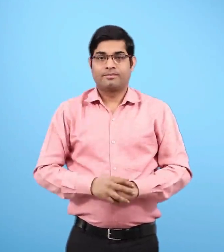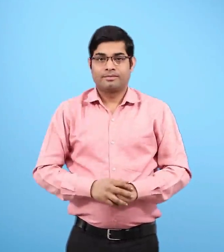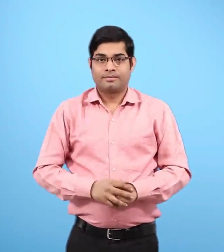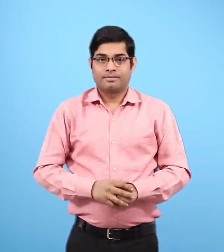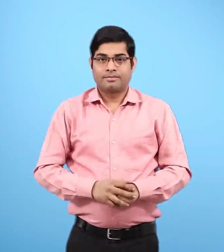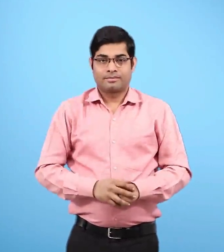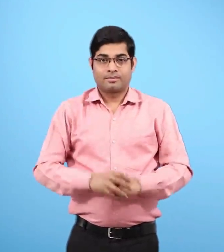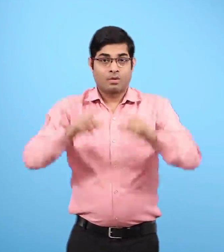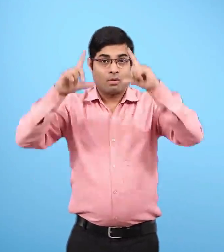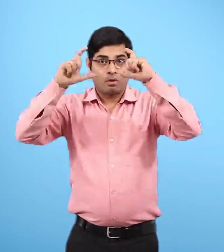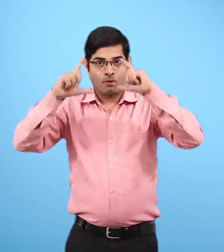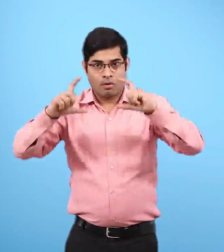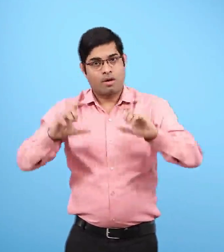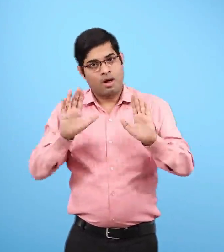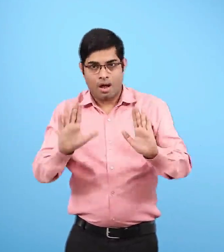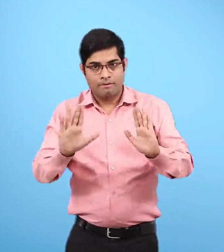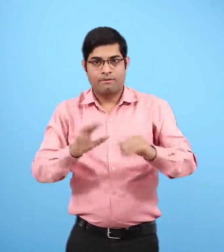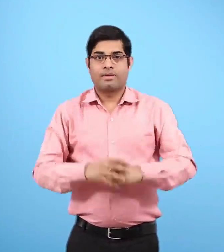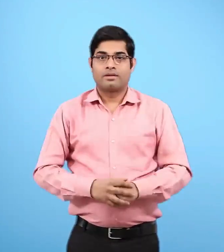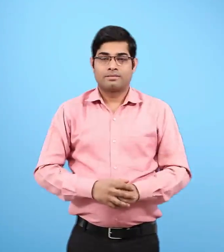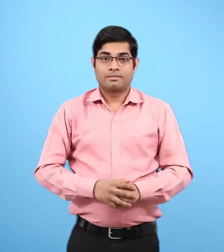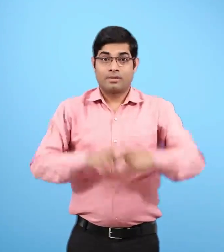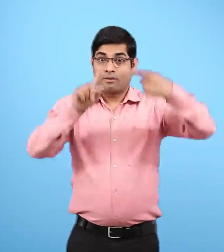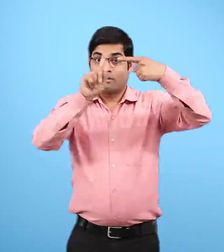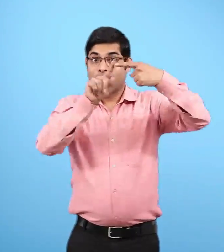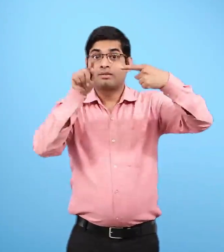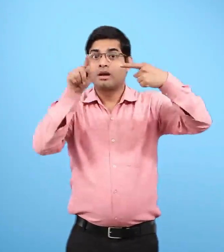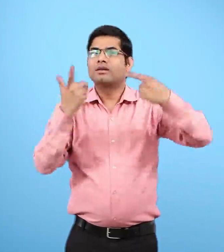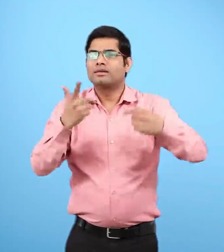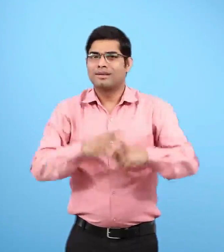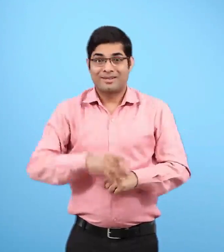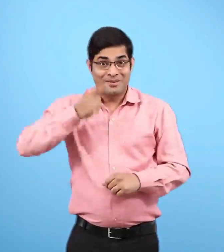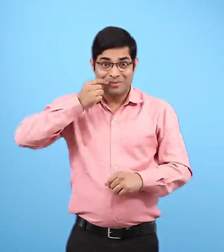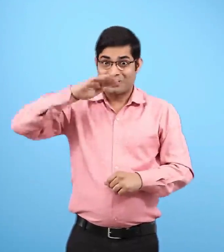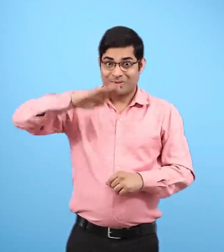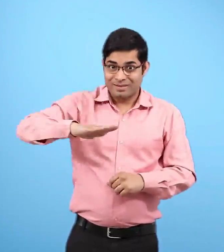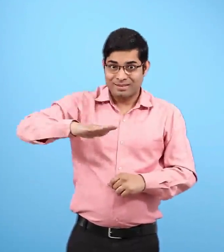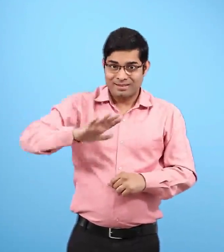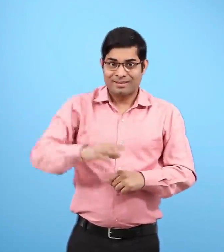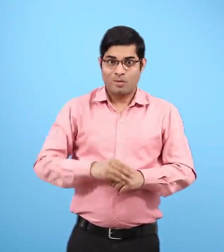parts. Each part has a picture. Part 1 picture shows a